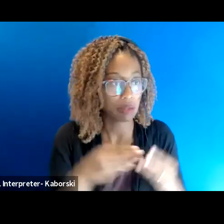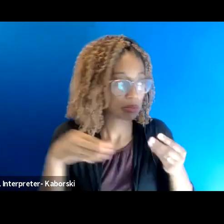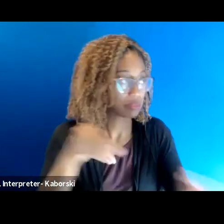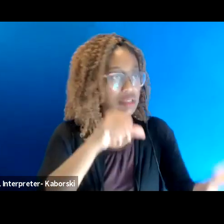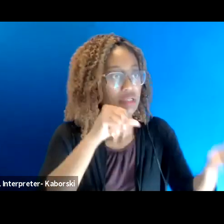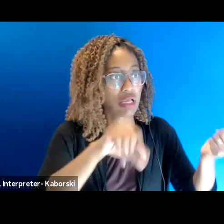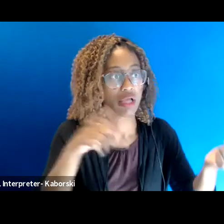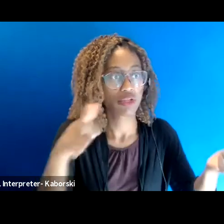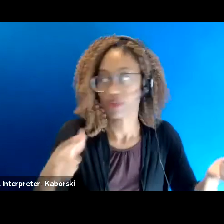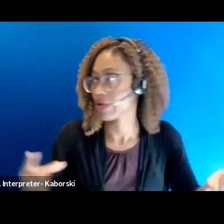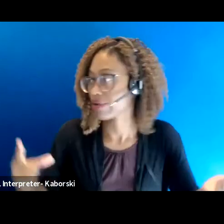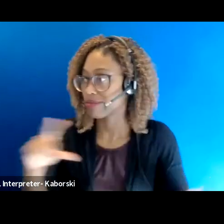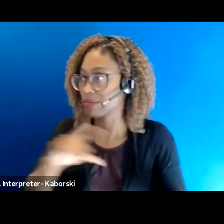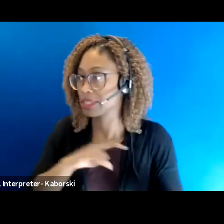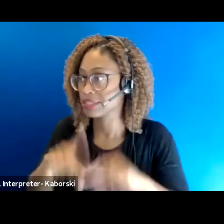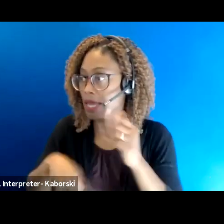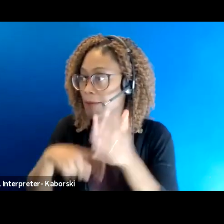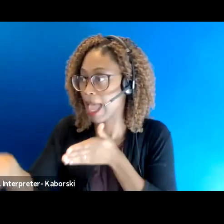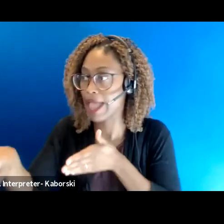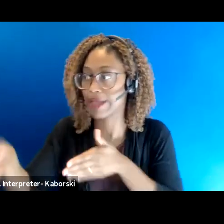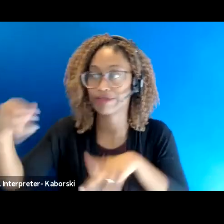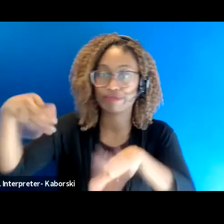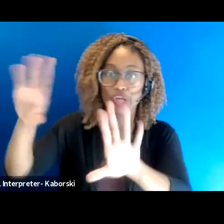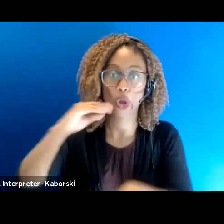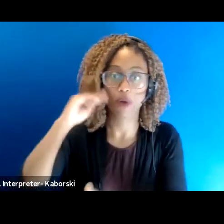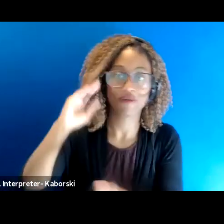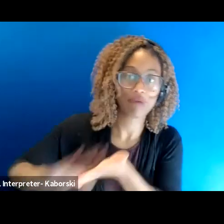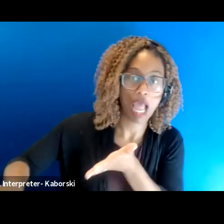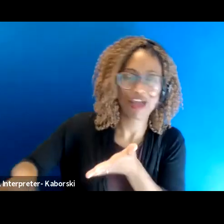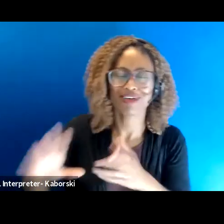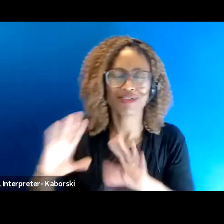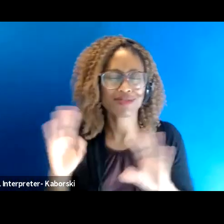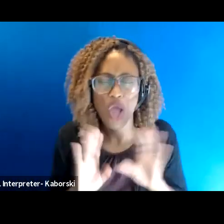do what we quote unquote call policing